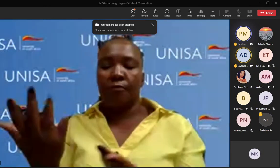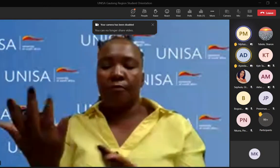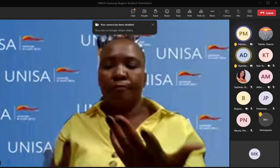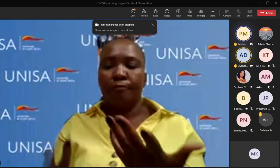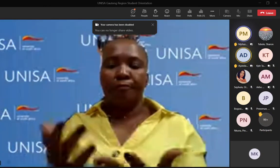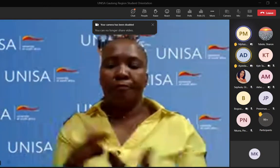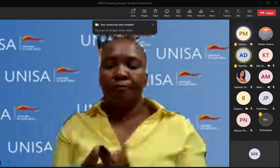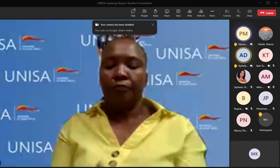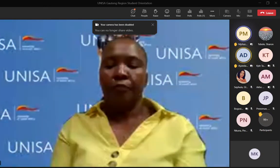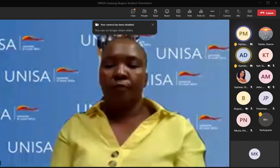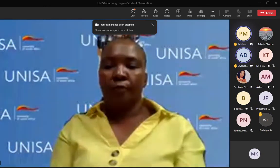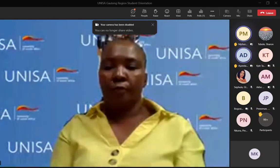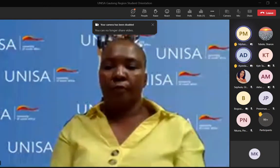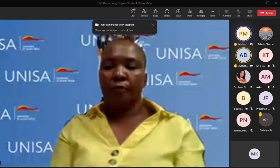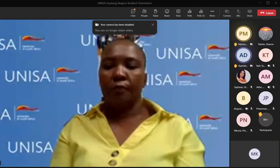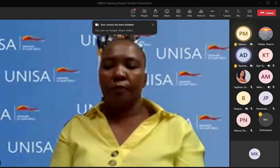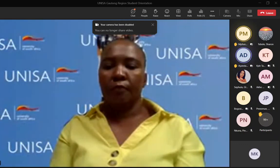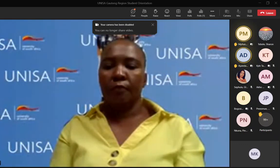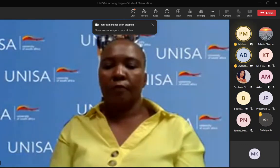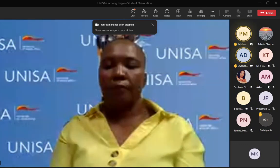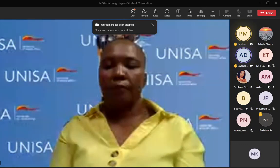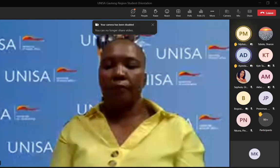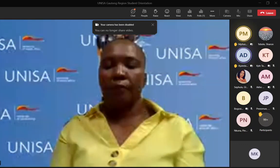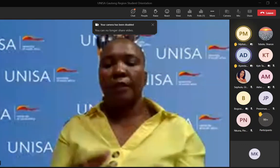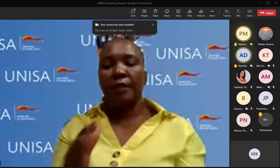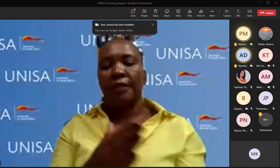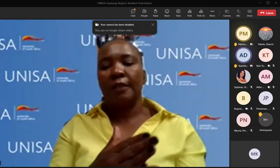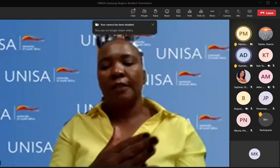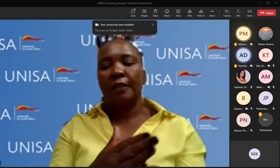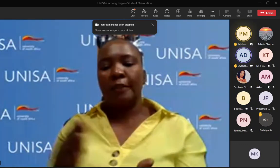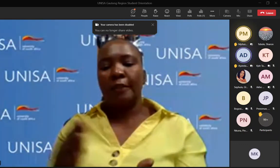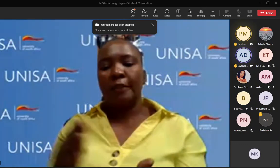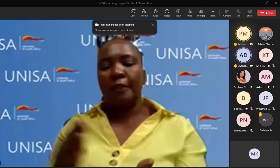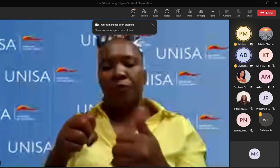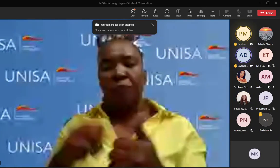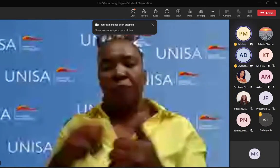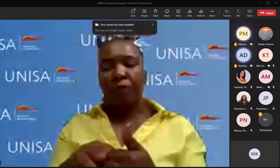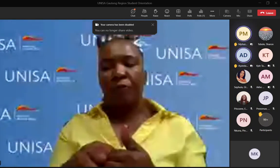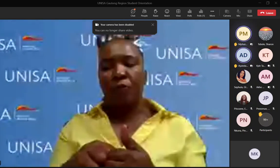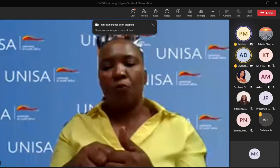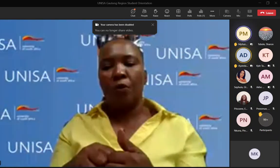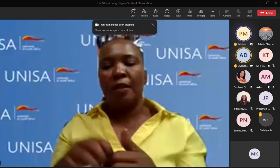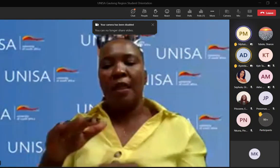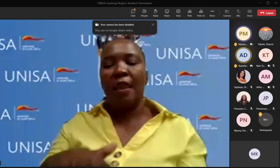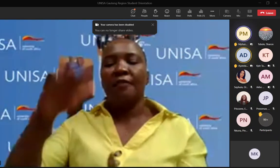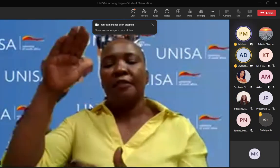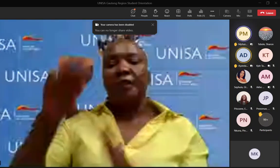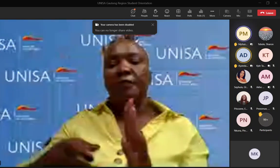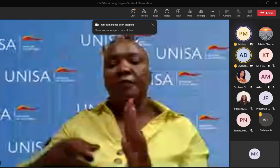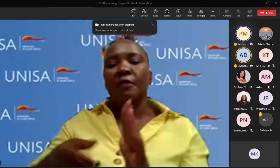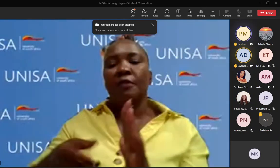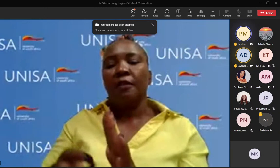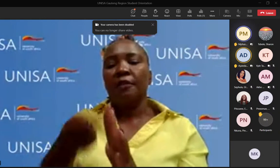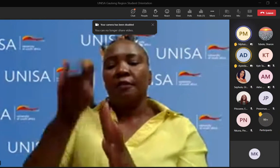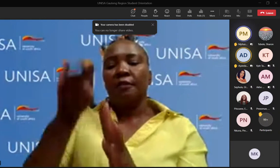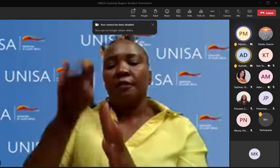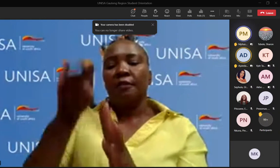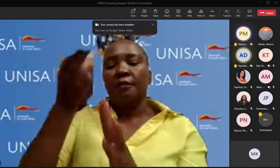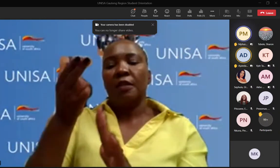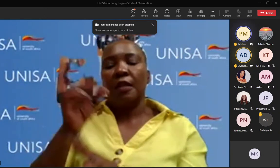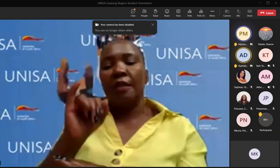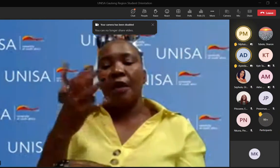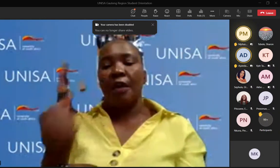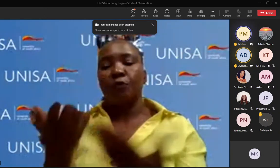or problems with the lift we do have if we have students who are using wheelchair